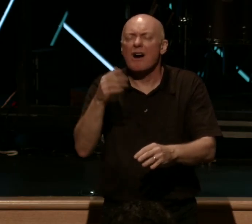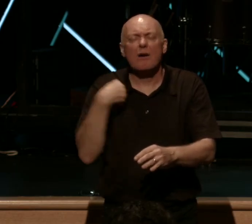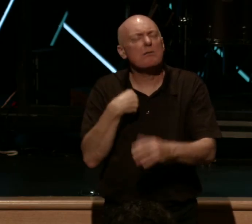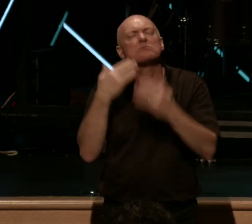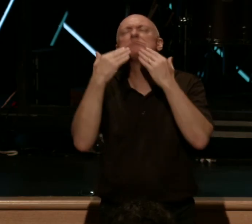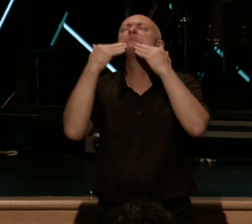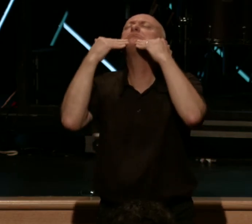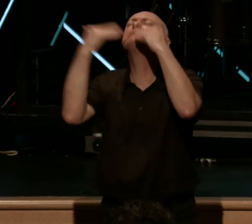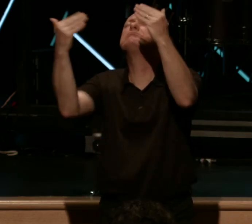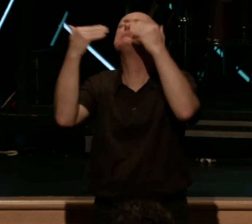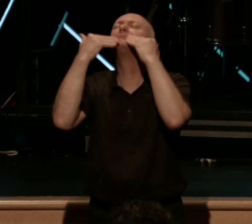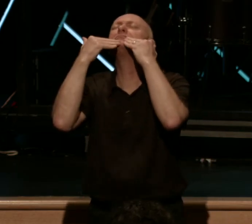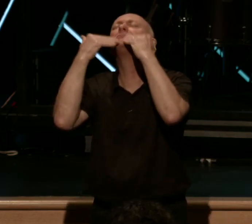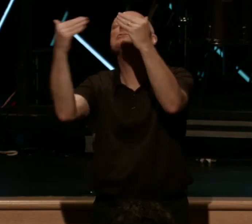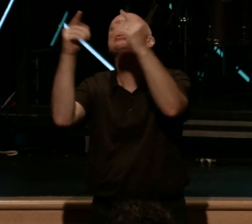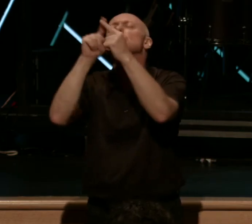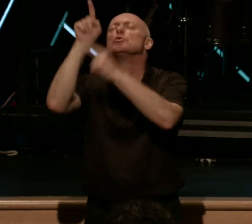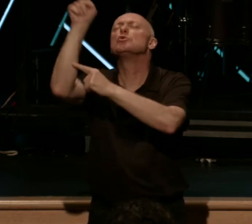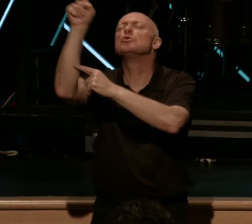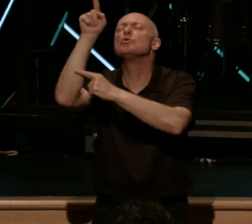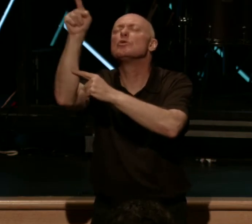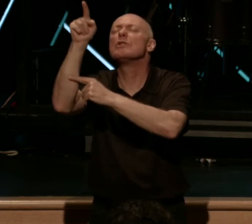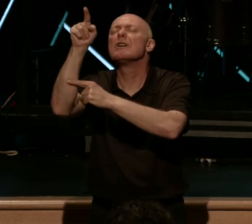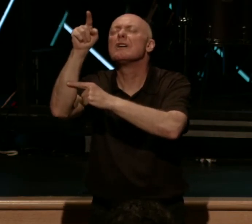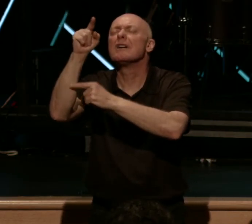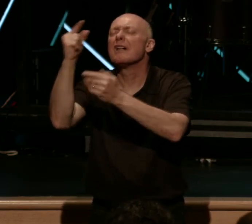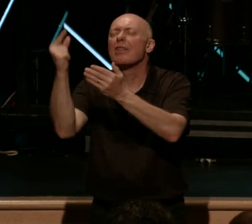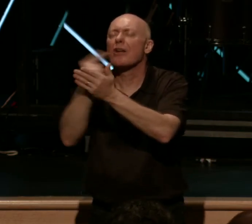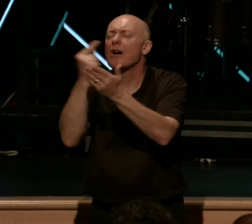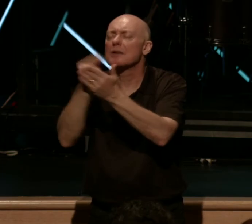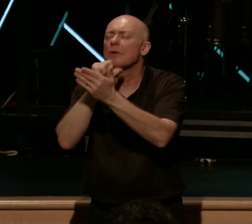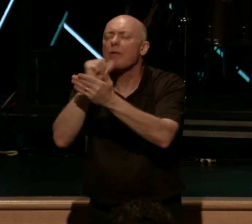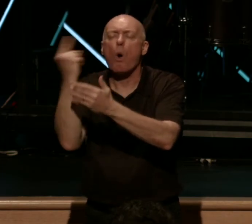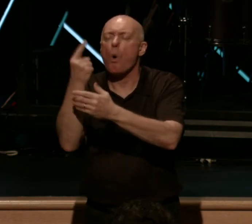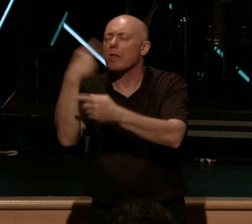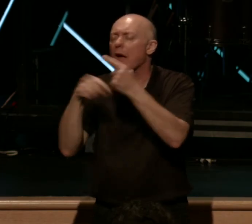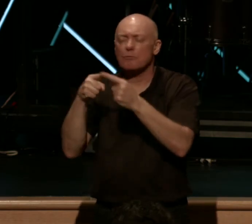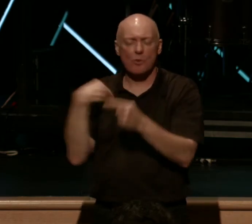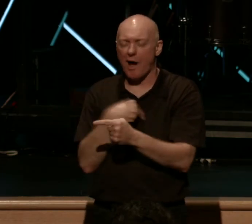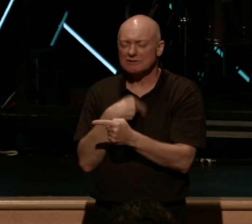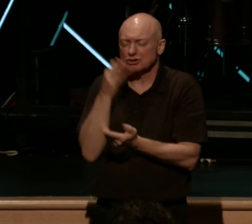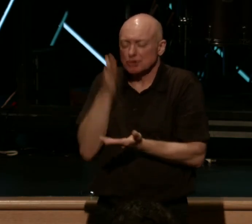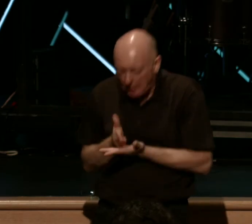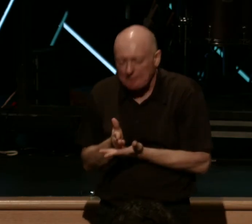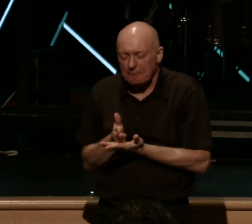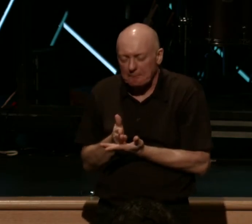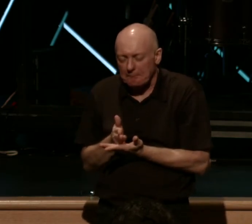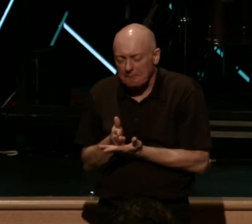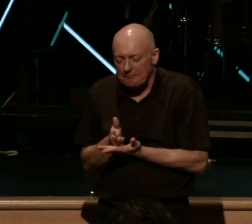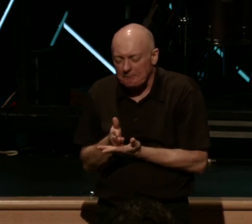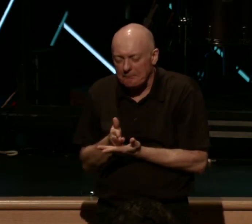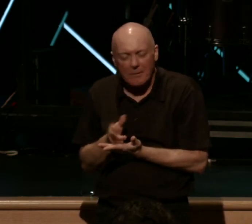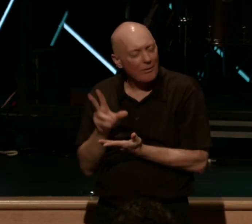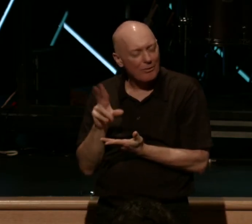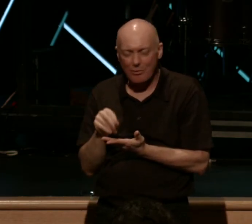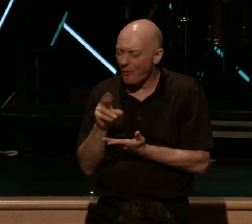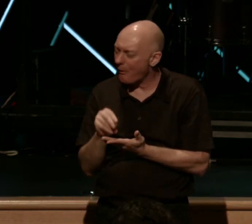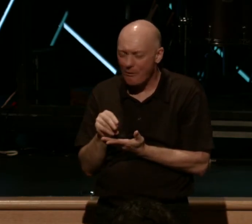that the gospel didn't just come to us to stop with us. But we're grateful that the